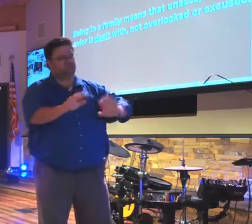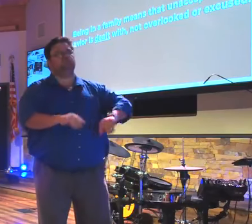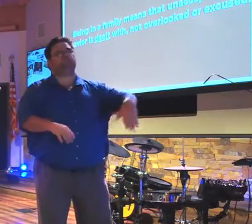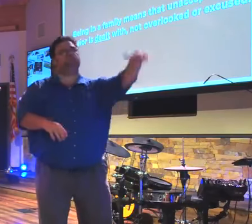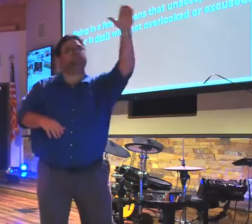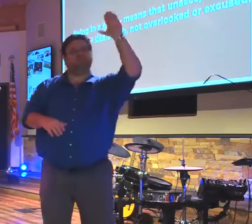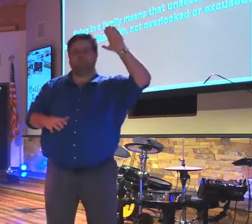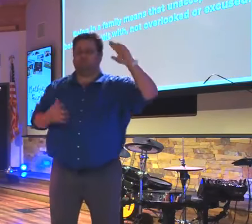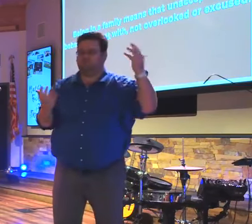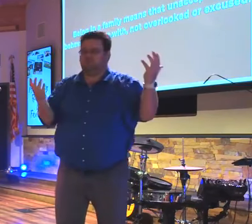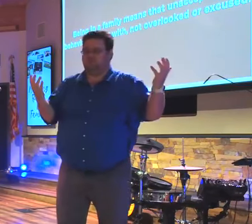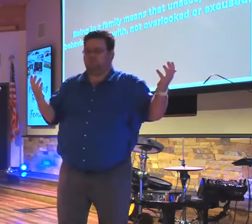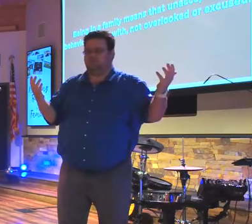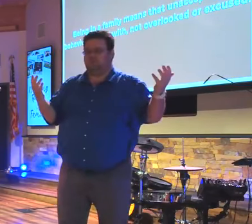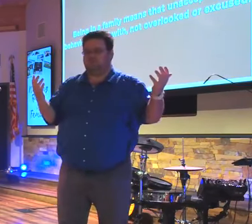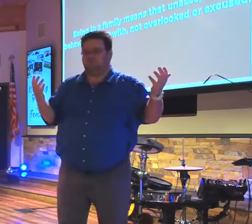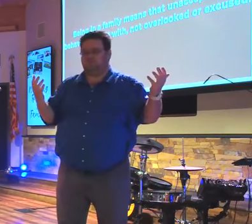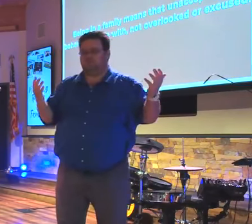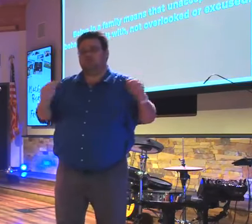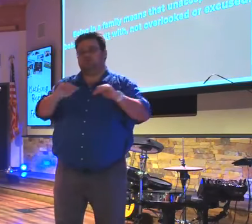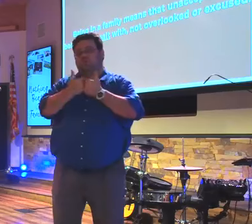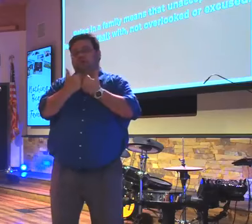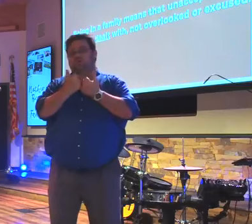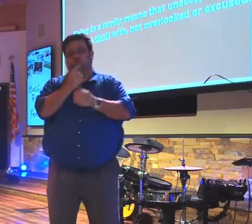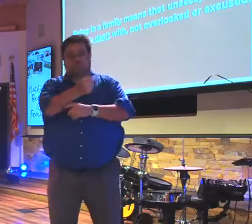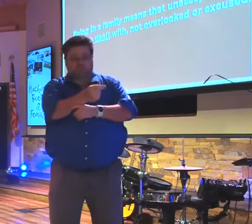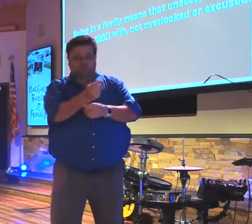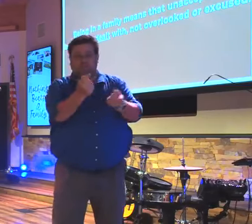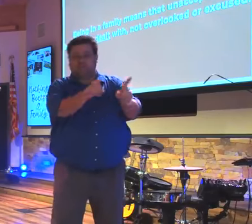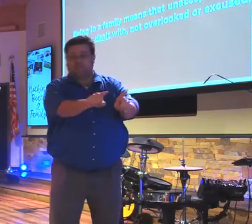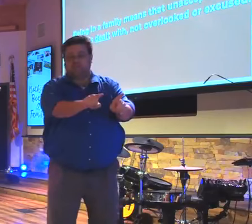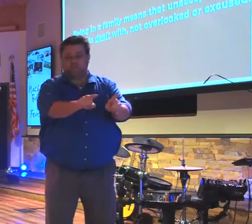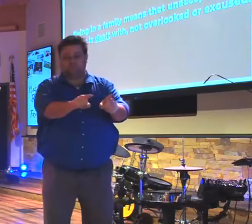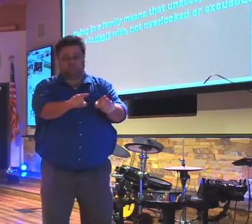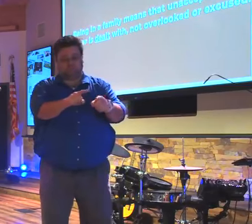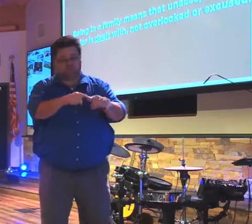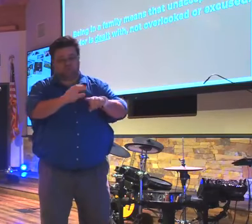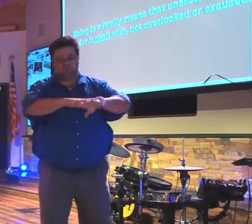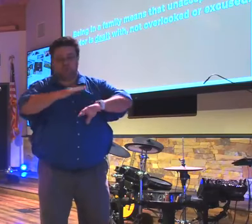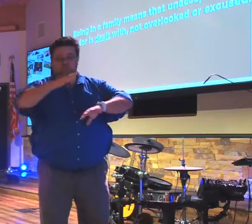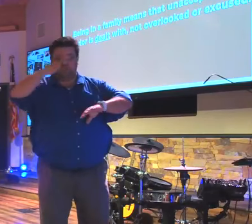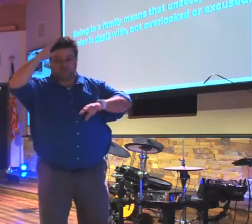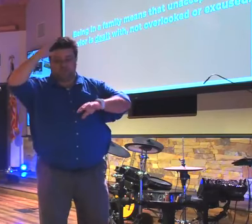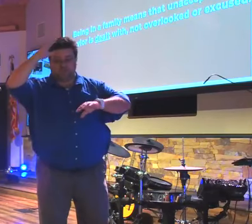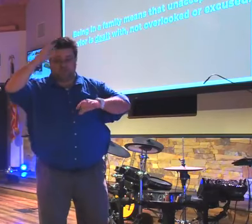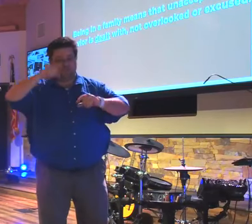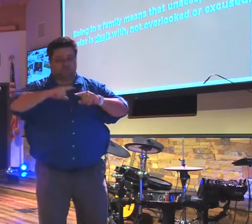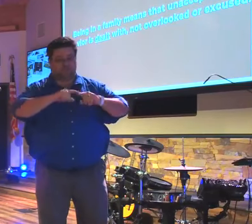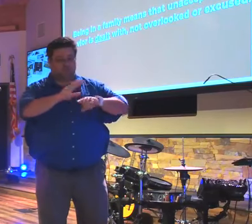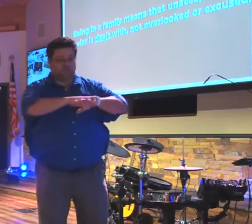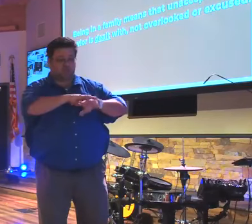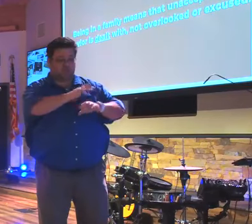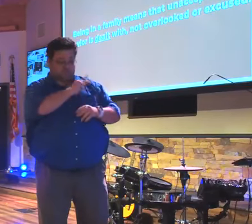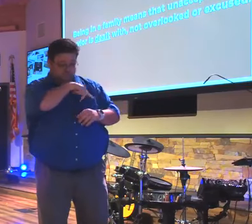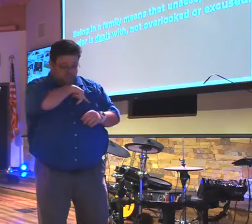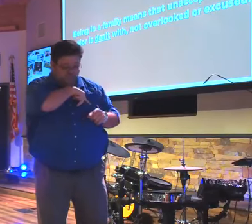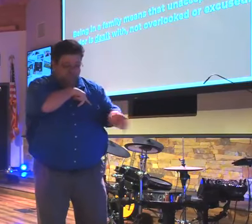correction happens depends on a lot of factors. It depends on the parent. It depends on the personality of the